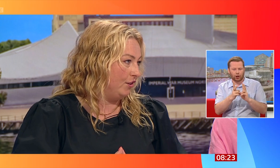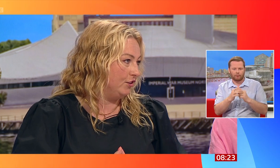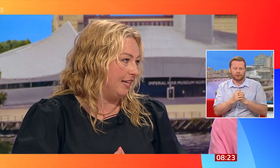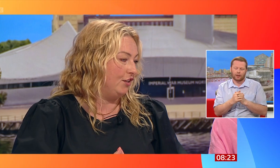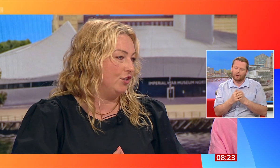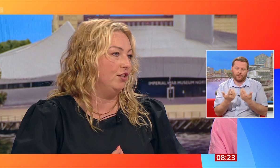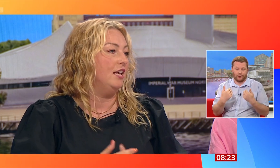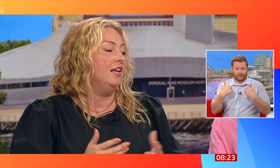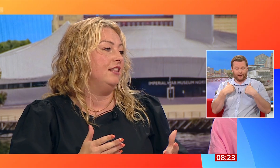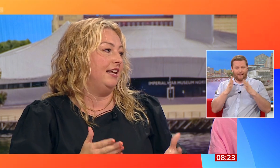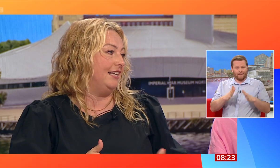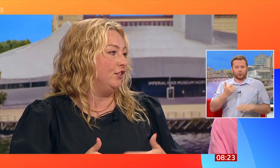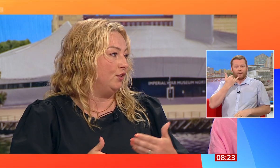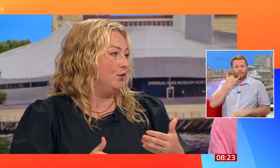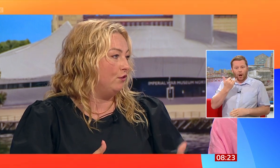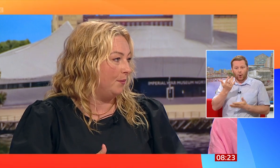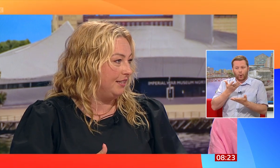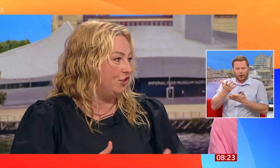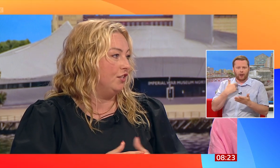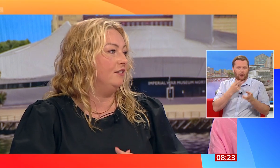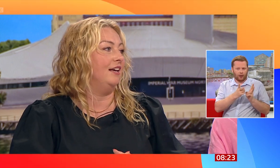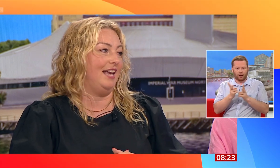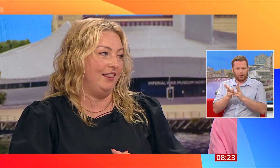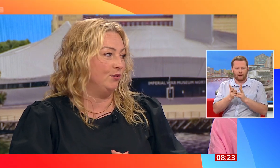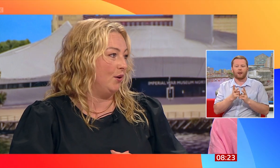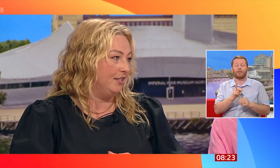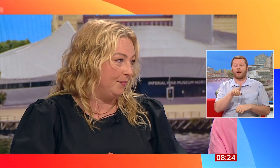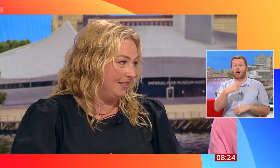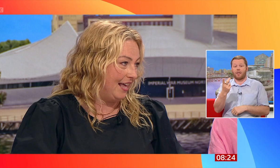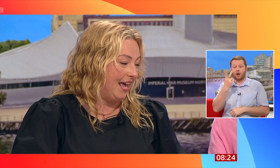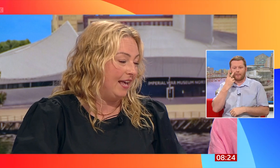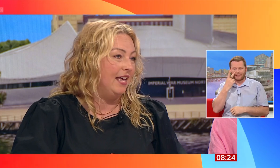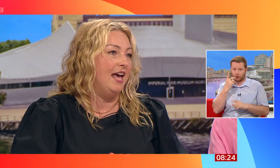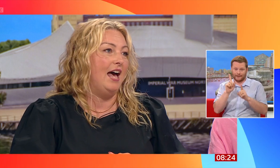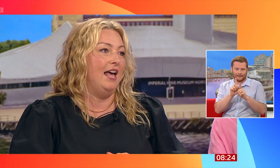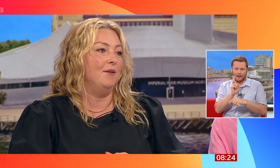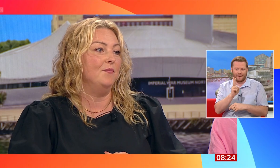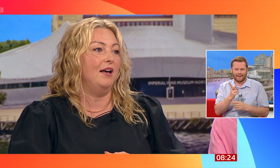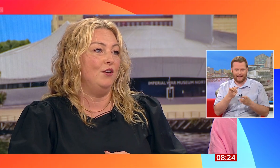telephone consultation. They sent us to another optician. Again, there was no interpreter there.